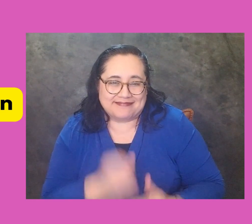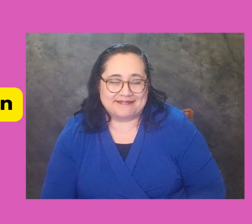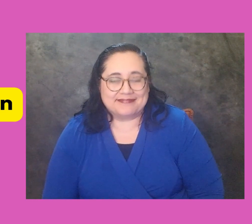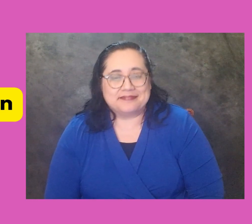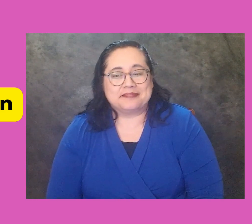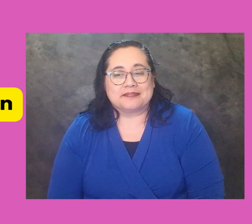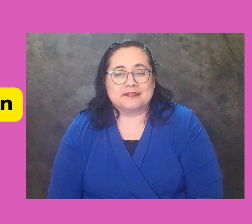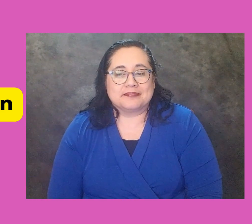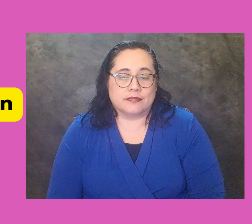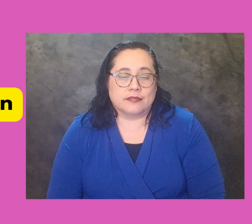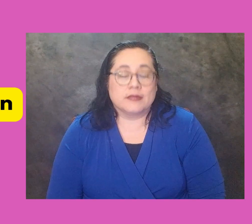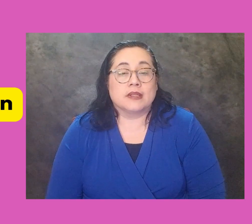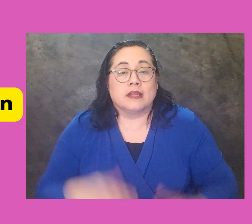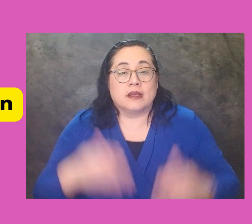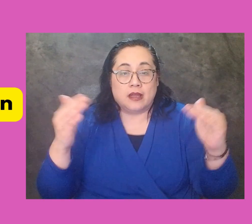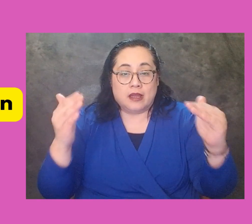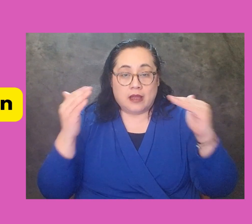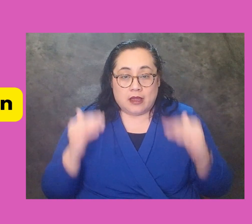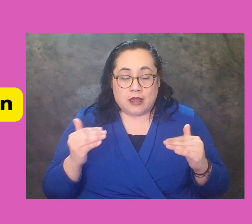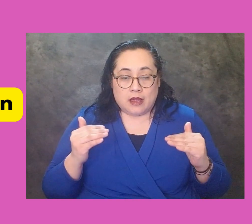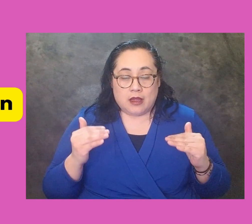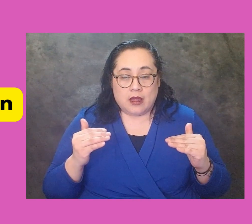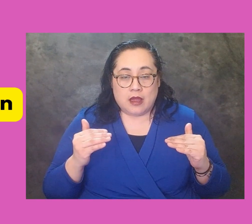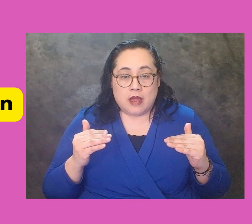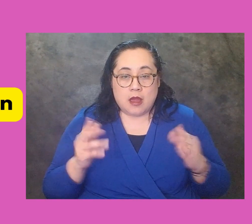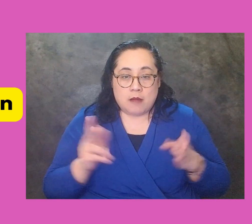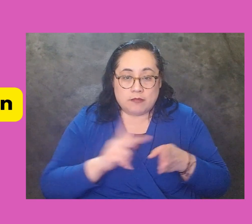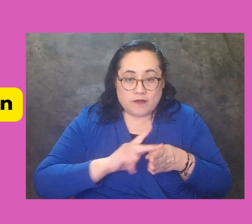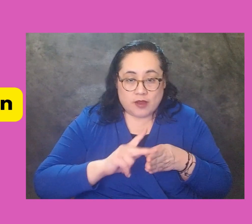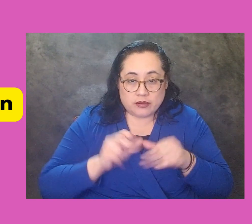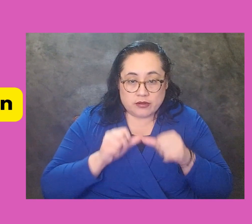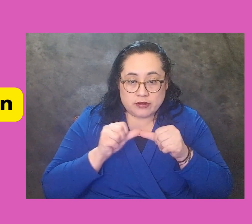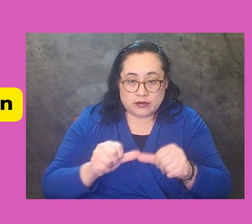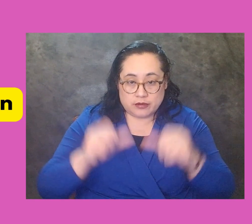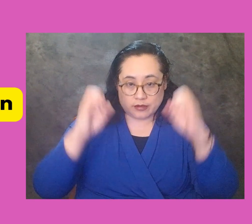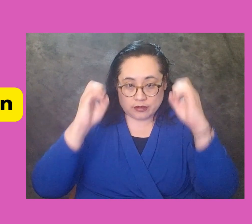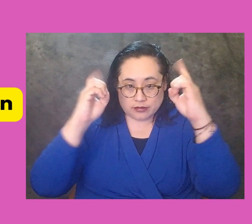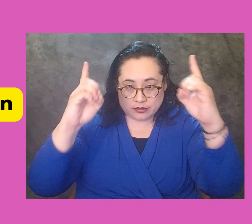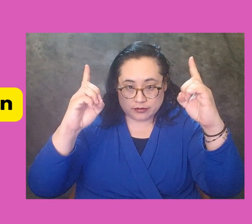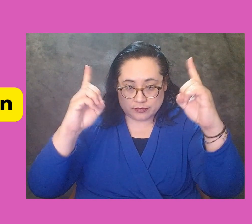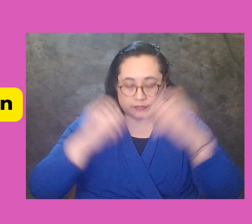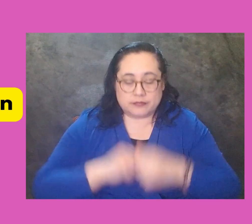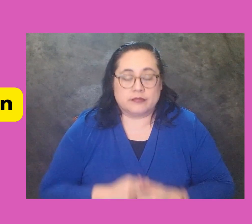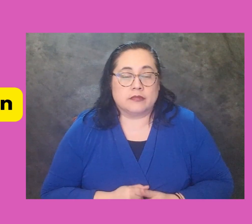it. Now, let's talk about professional continuing education.